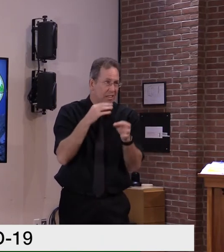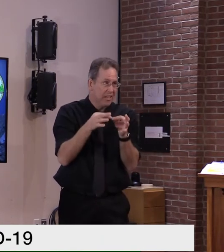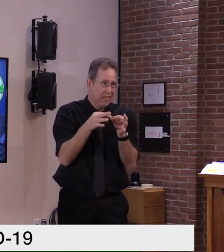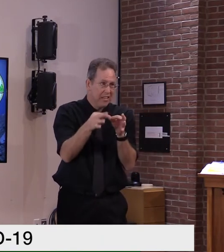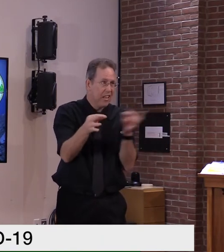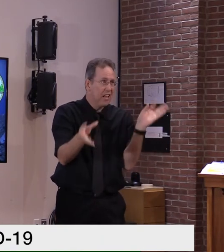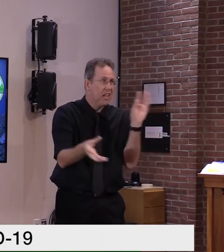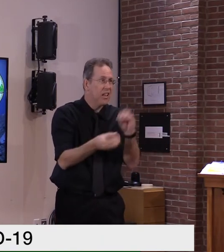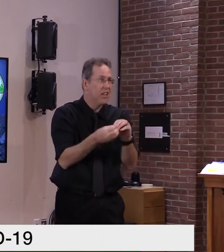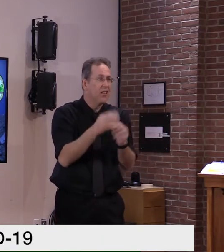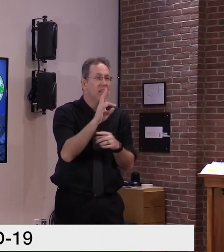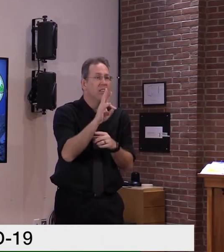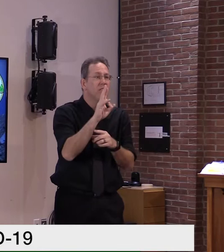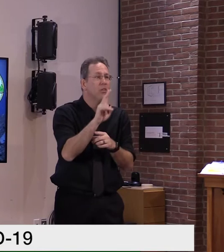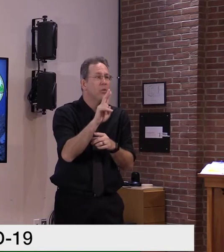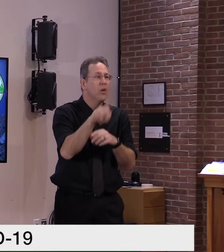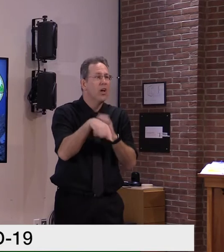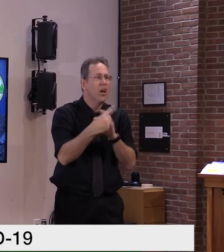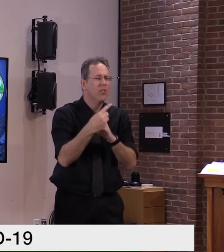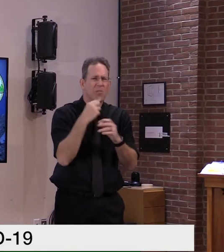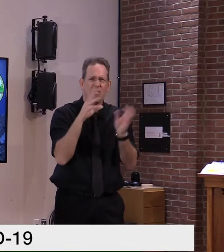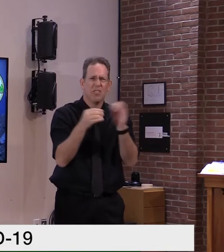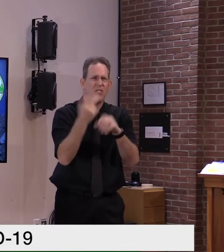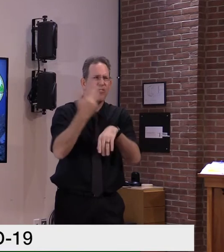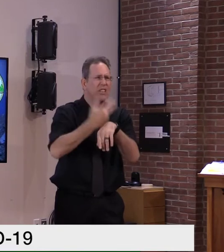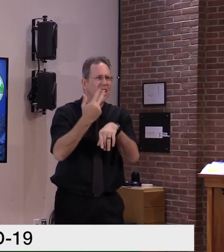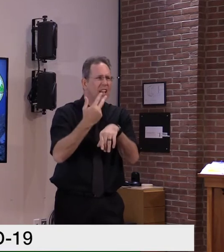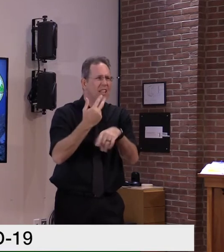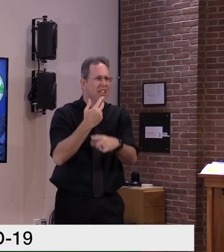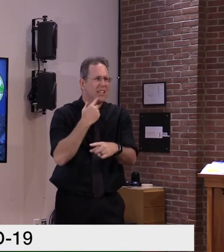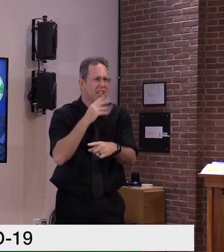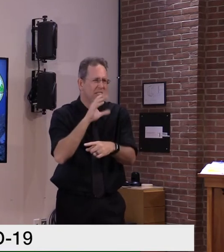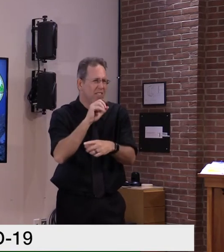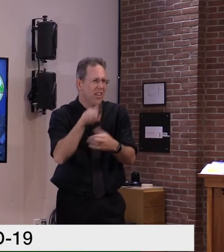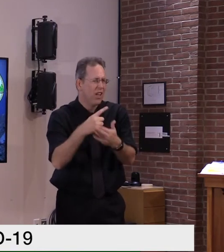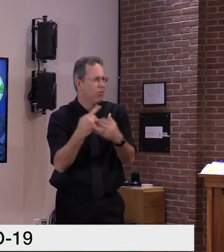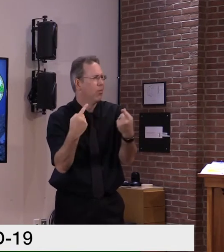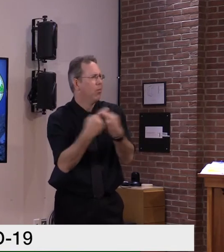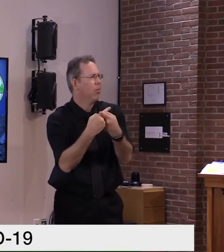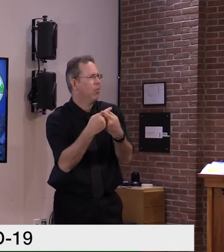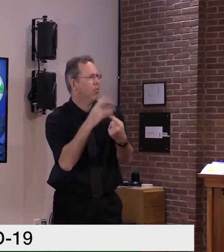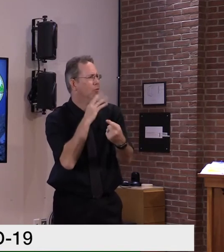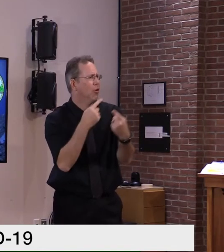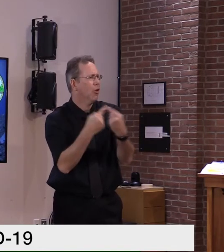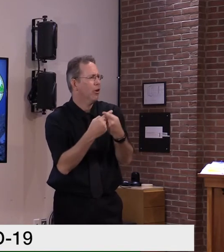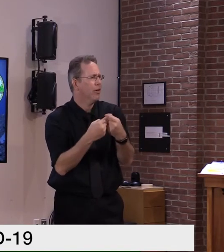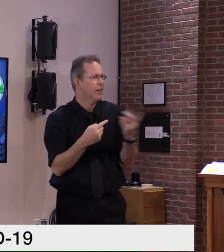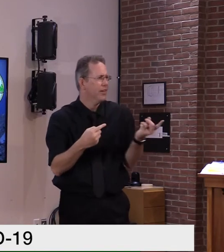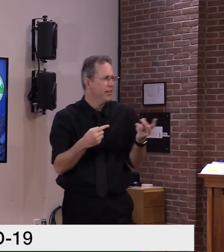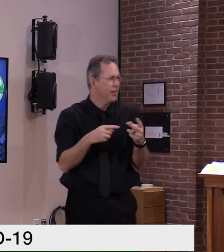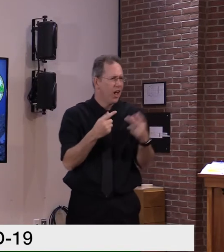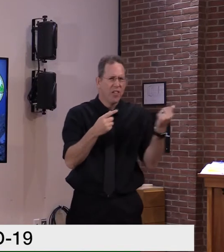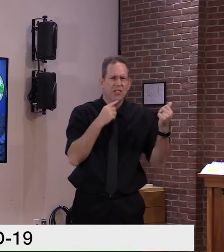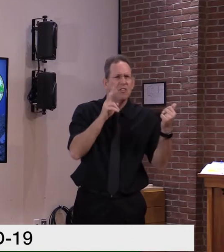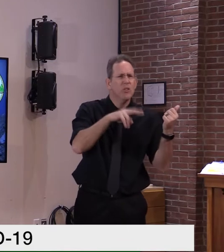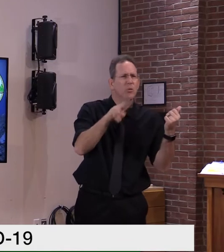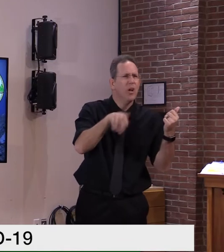The governor's right, Mike. The package sat in a warehouse for 50 hours or